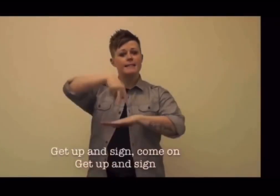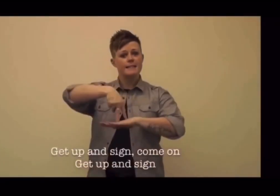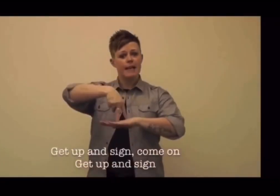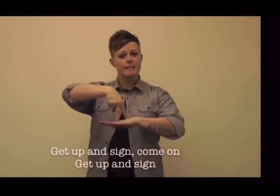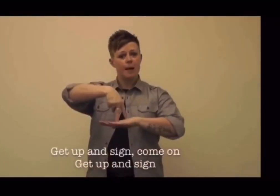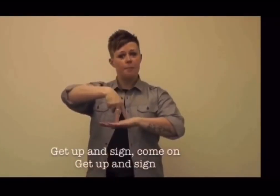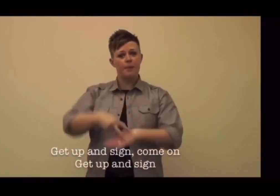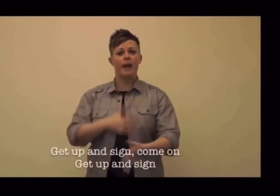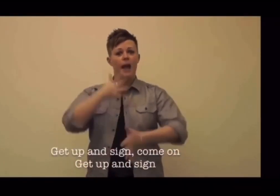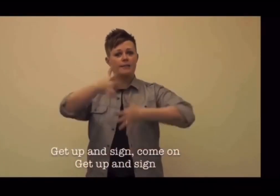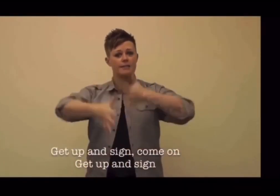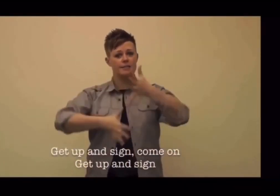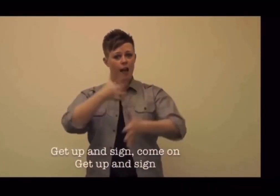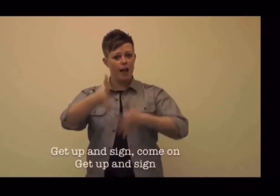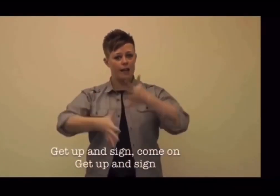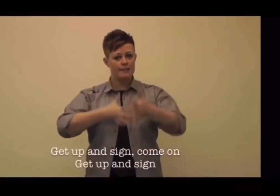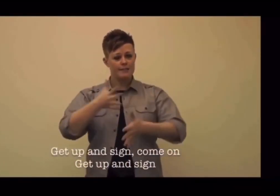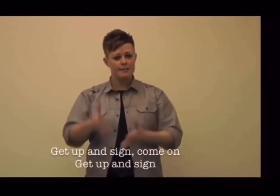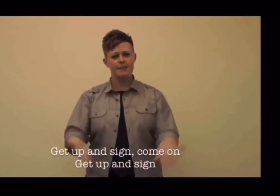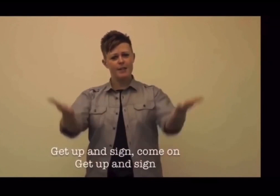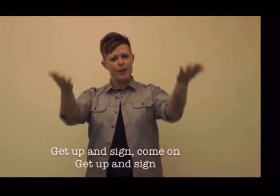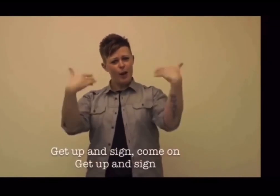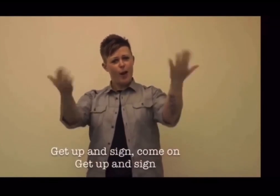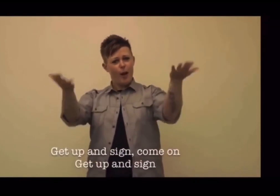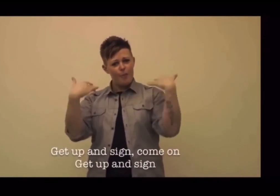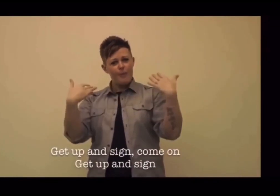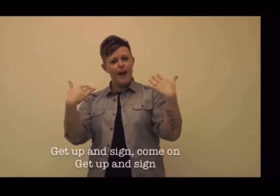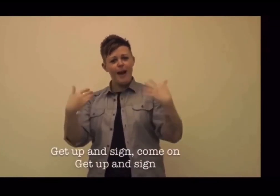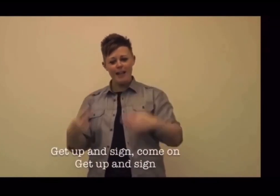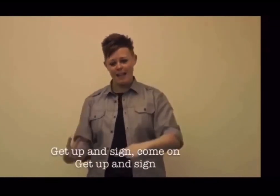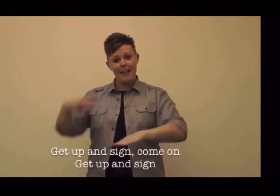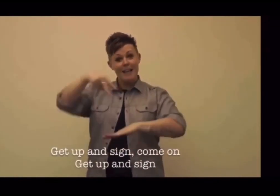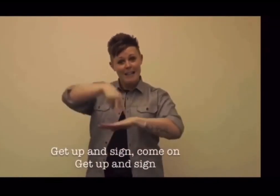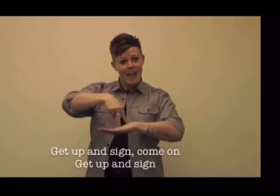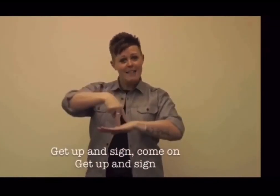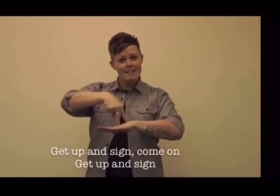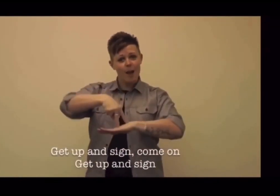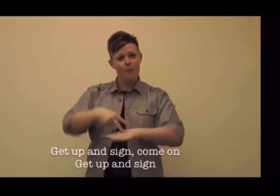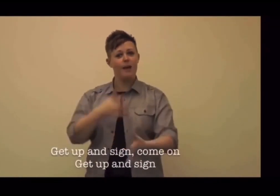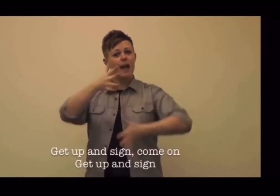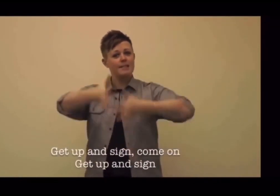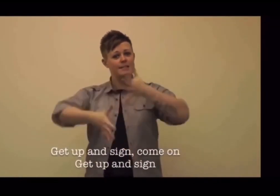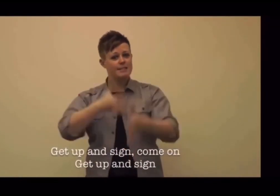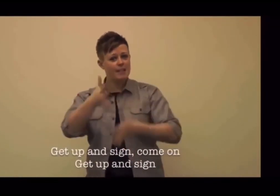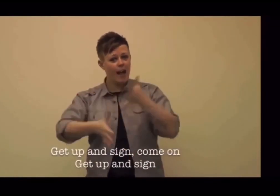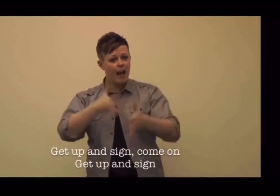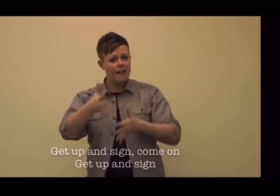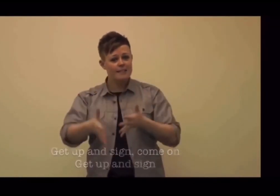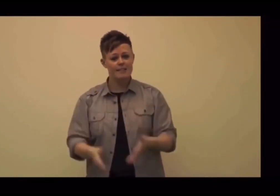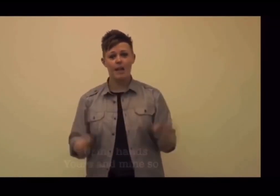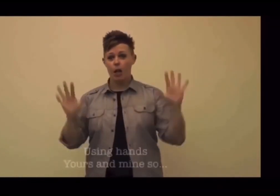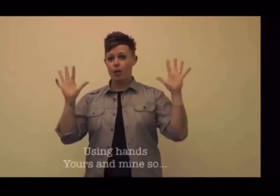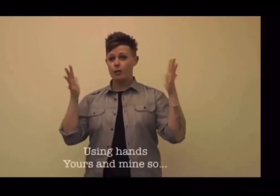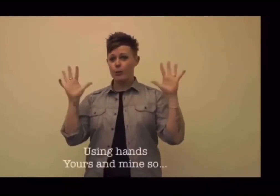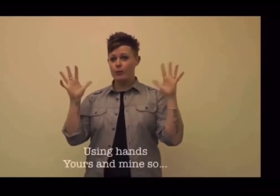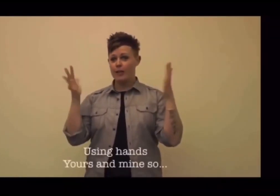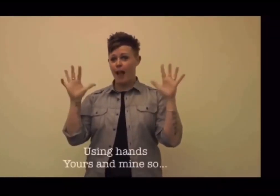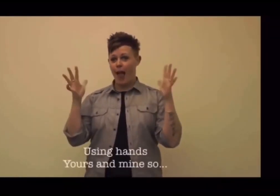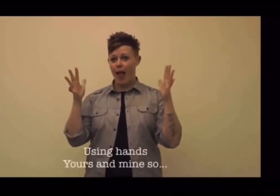Get up and sign. Come on, get up and sign. Using